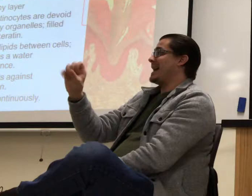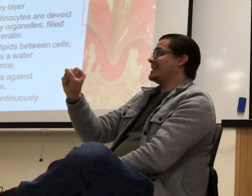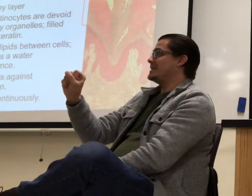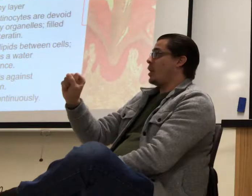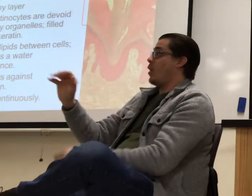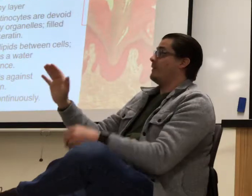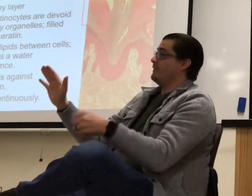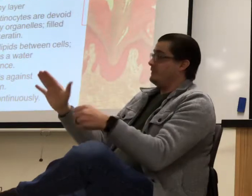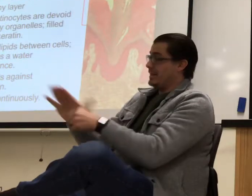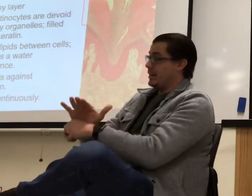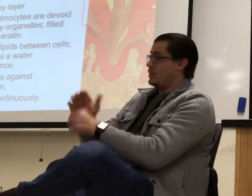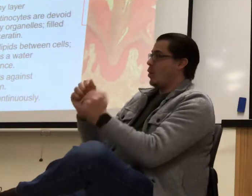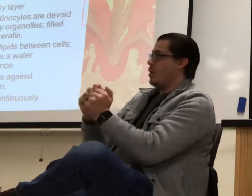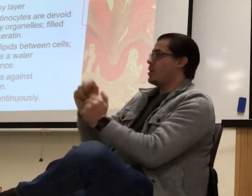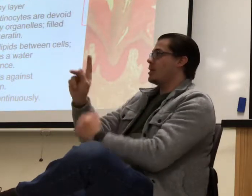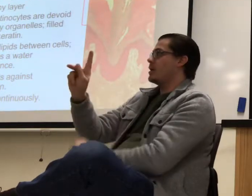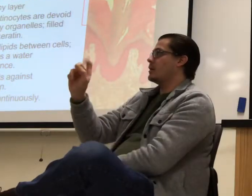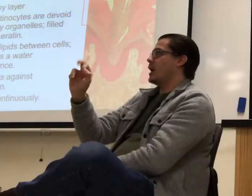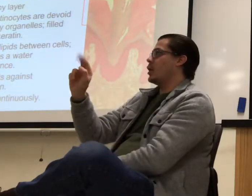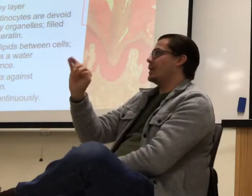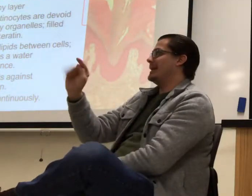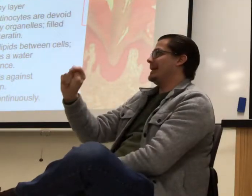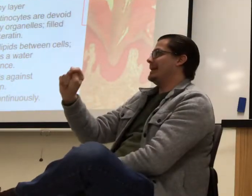obviously, with keratin,